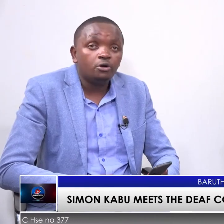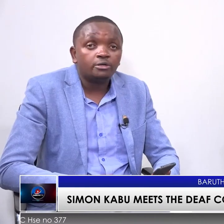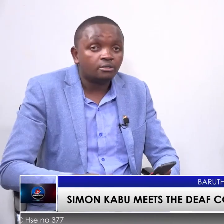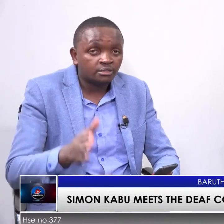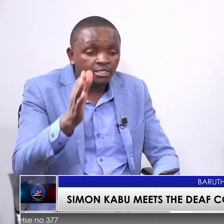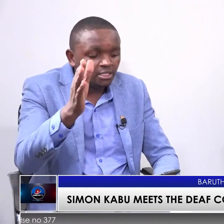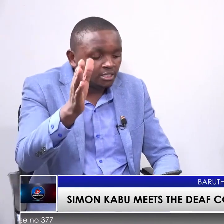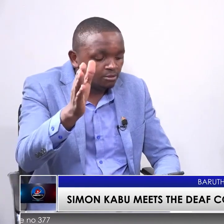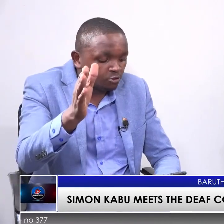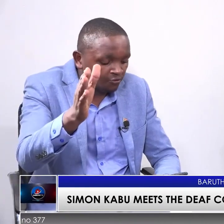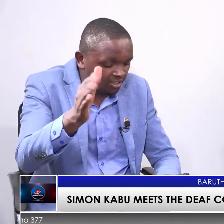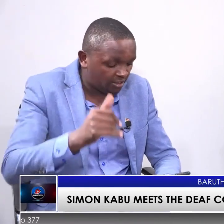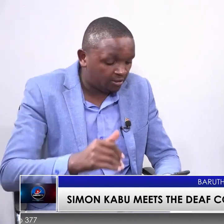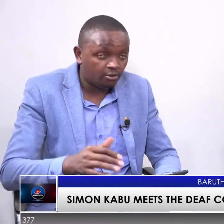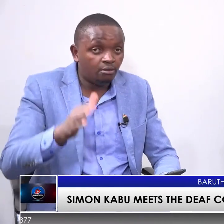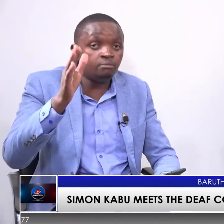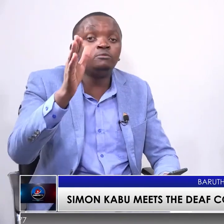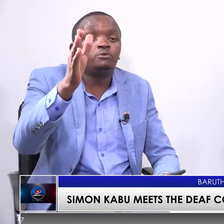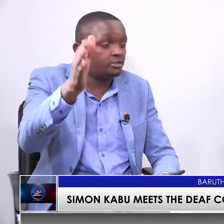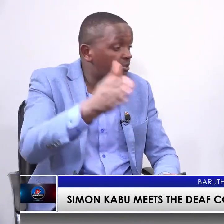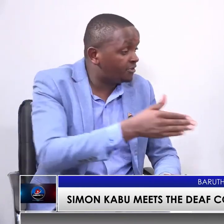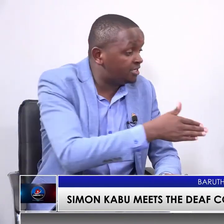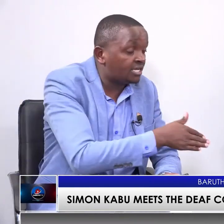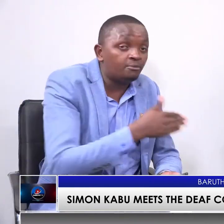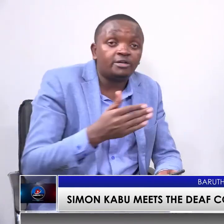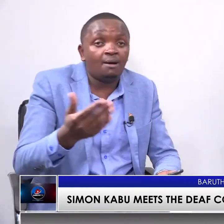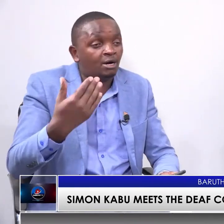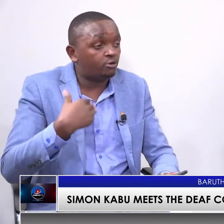Yes. Nafikiri we shall. Why can't we, all of us,